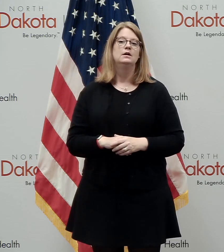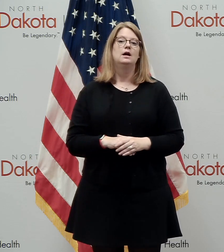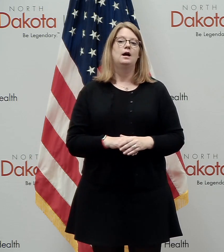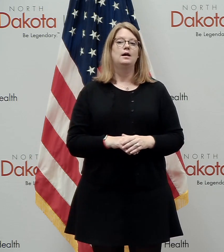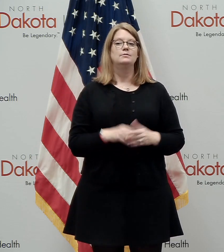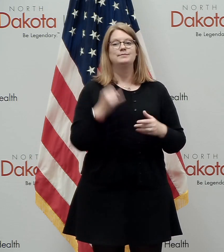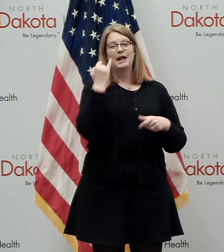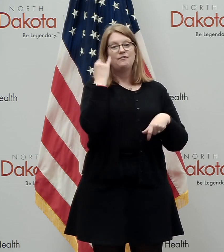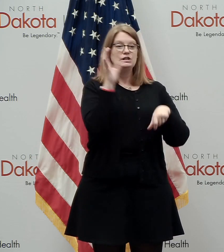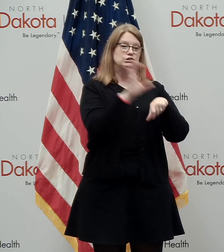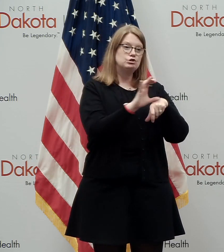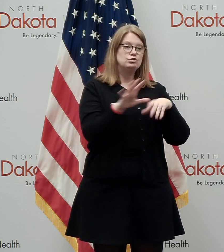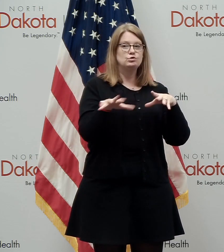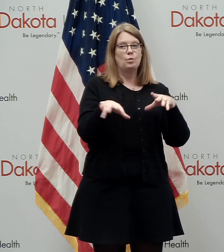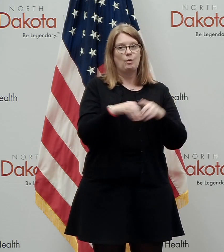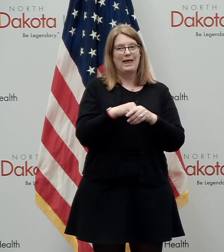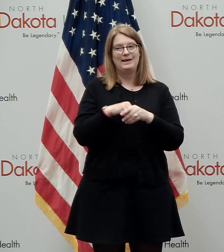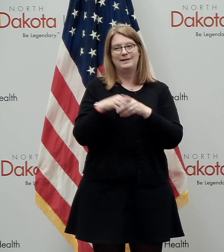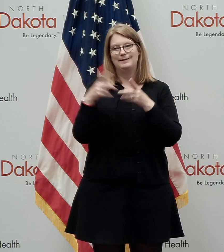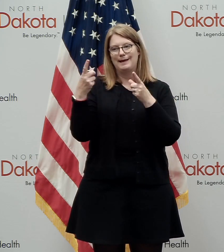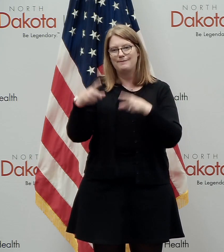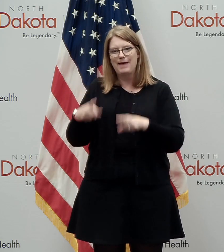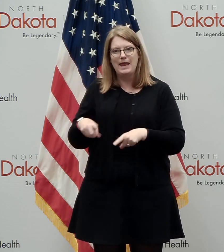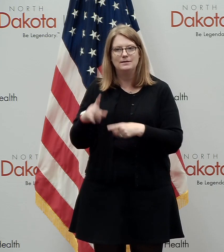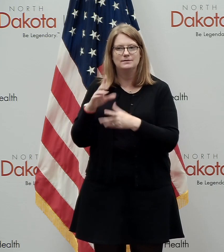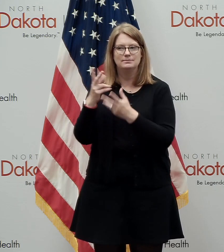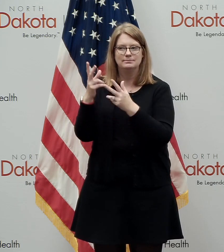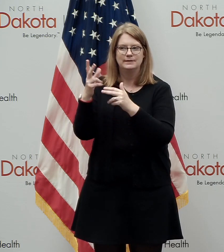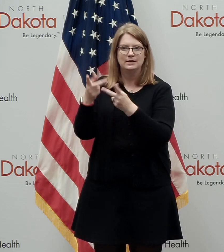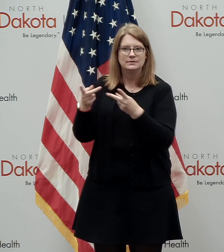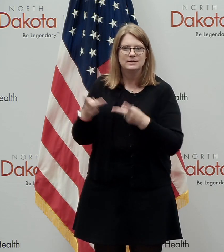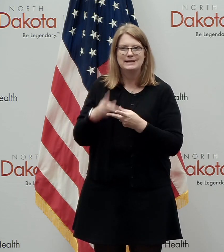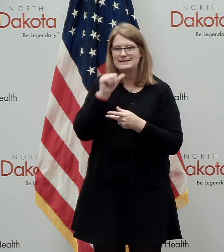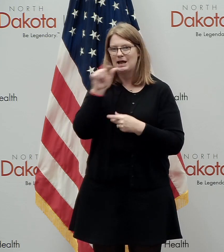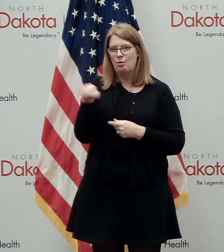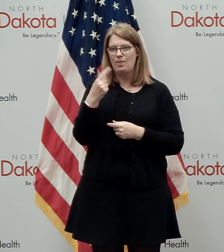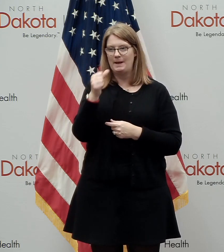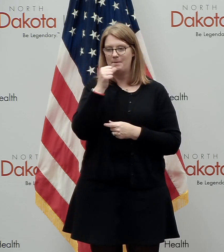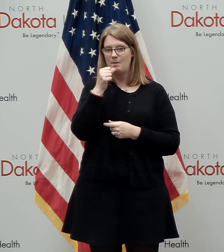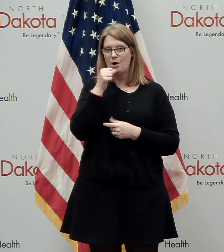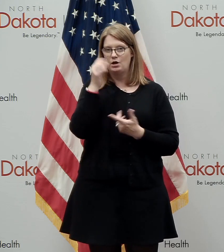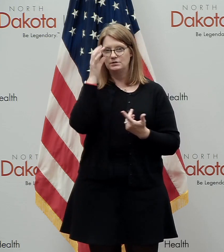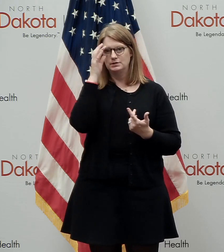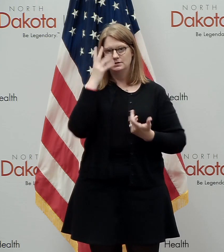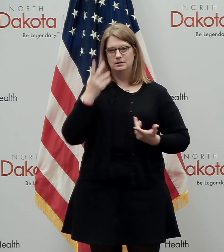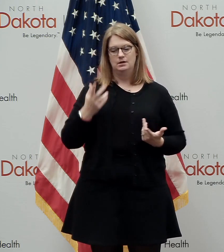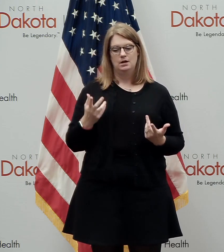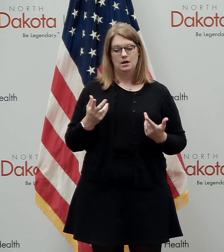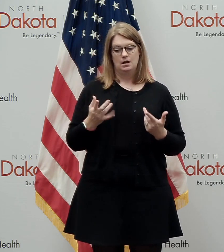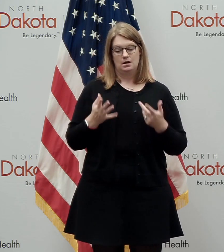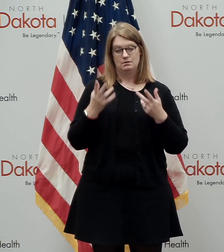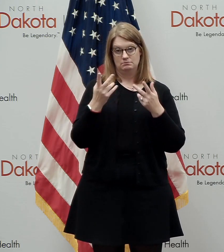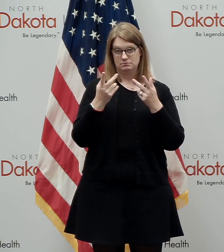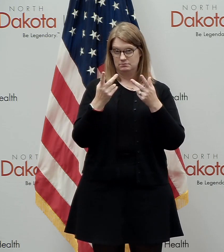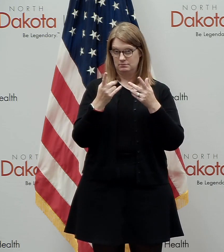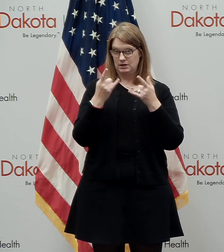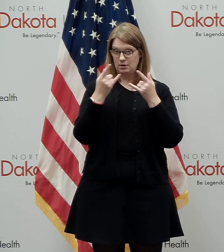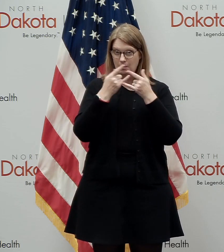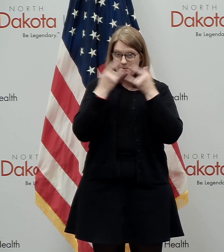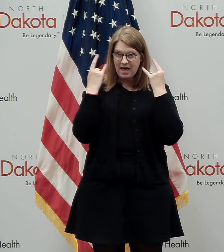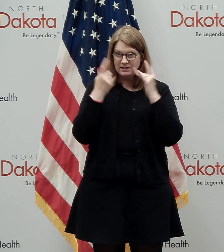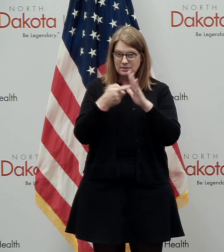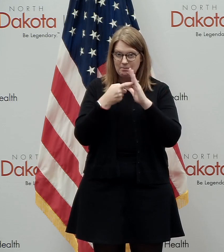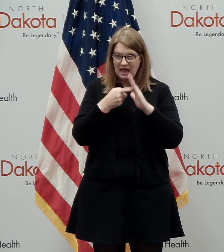a church, a wedding, an event center, it's not all about bars. Again, in the end of the day, places where mask mandates have gone in,